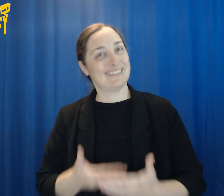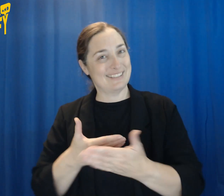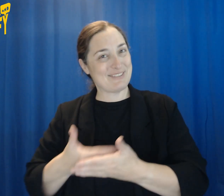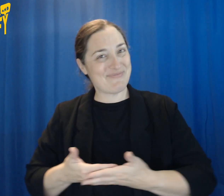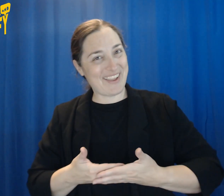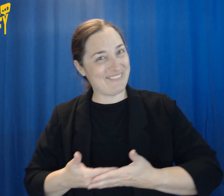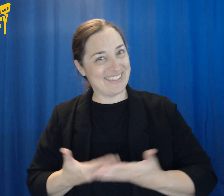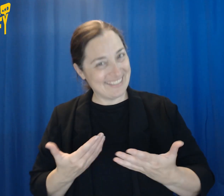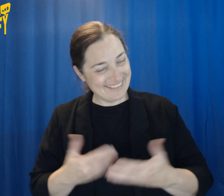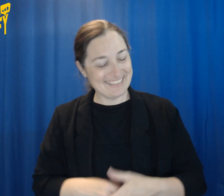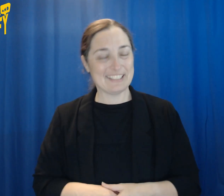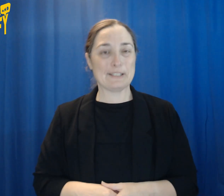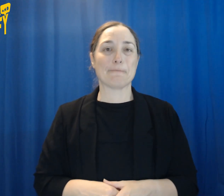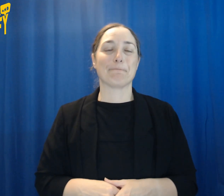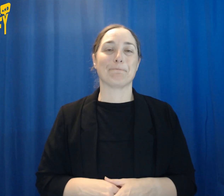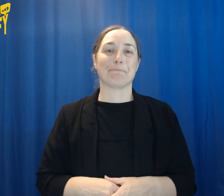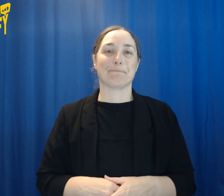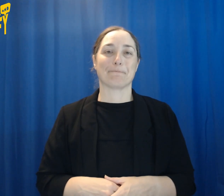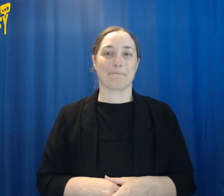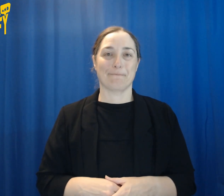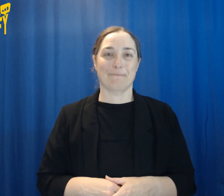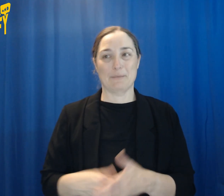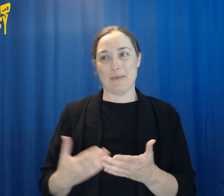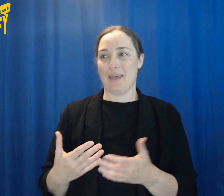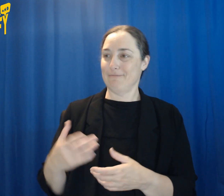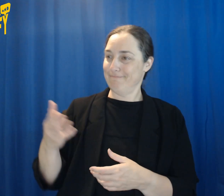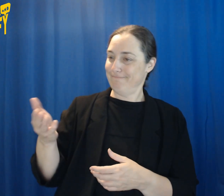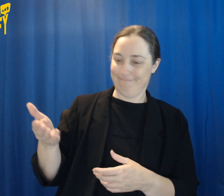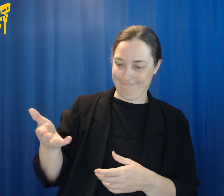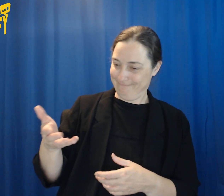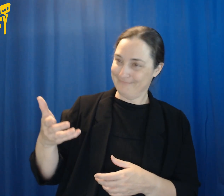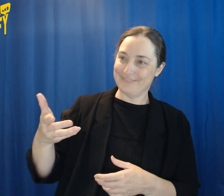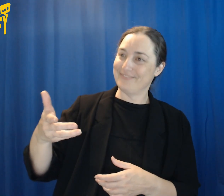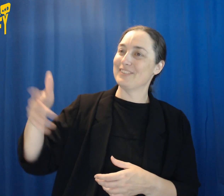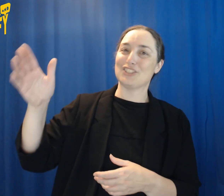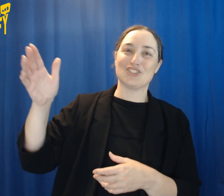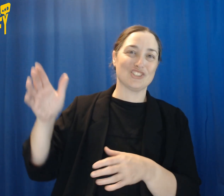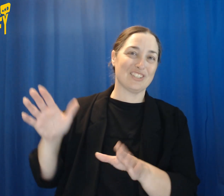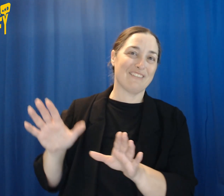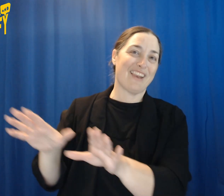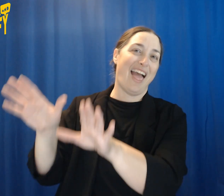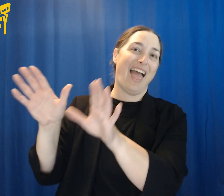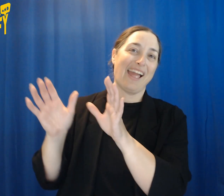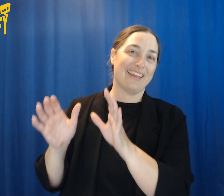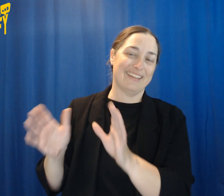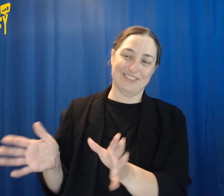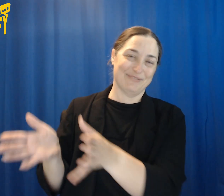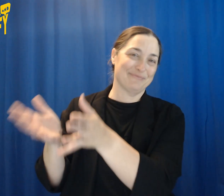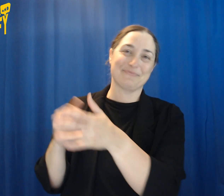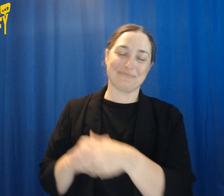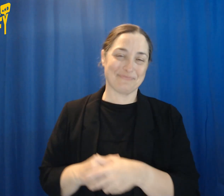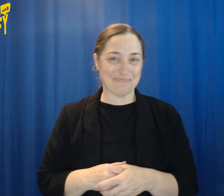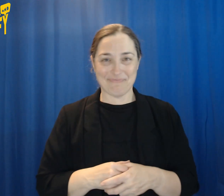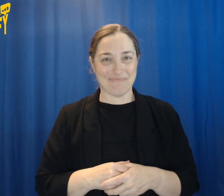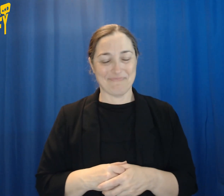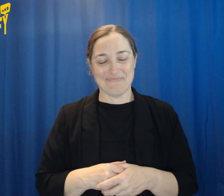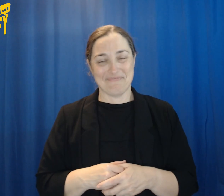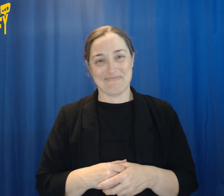this one is done. You're an adult now. Fly, my pretty fly. And then go and do the